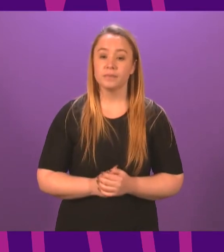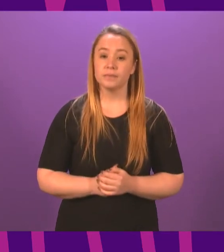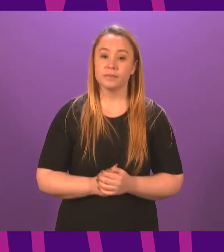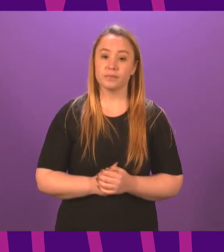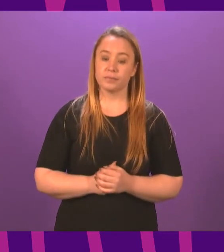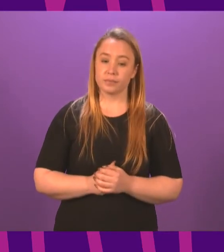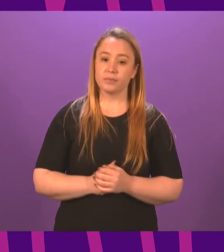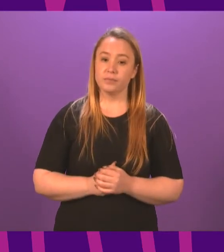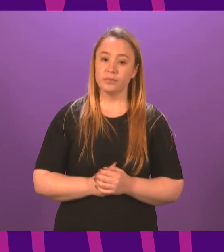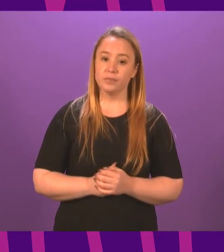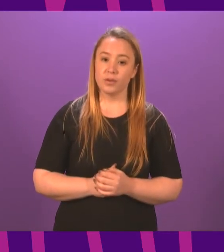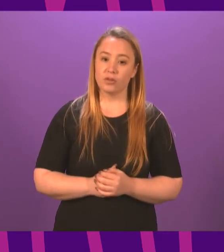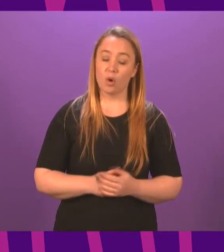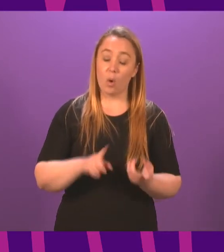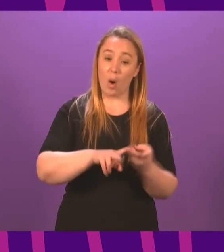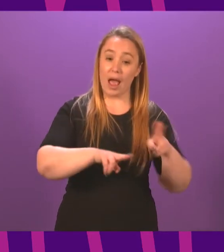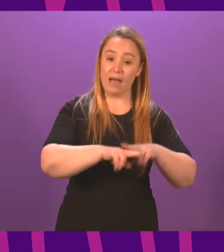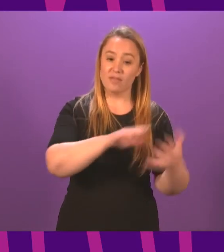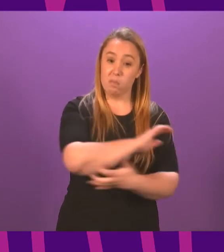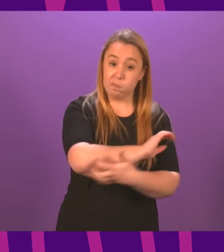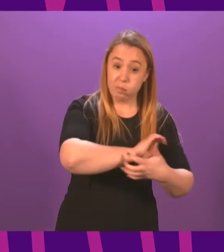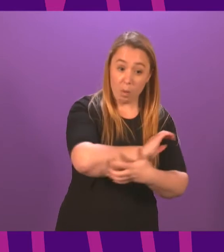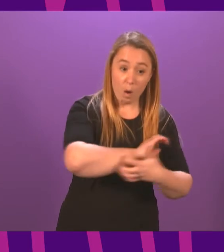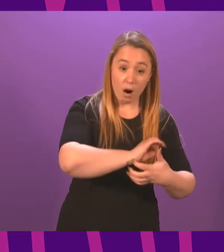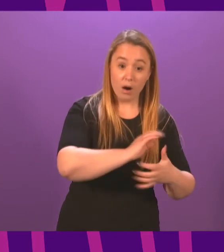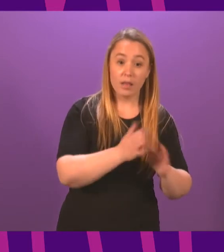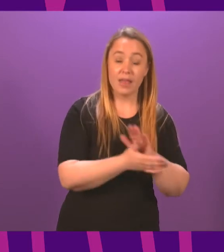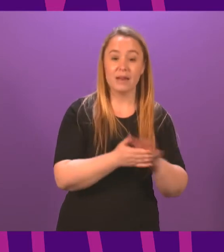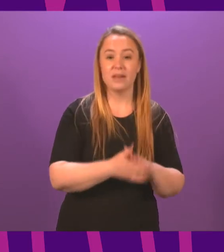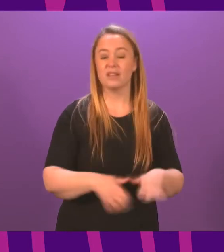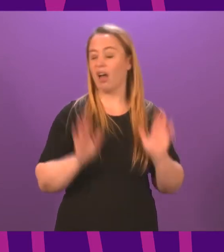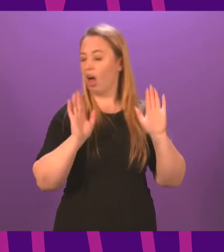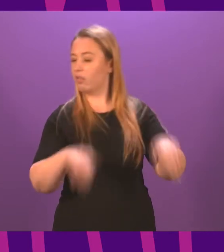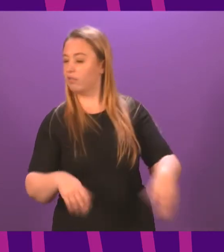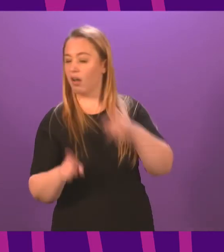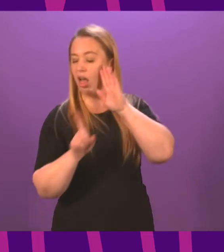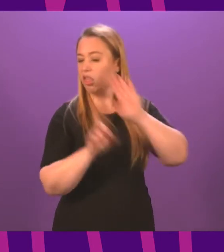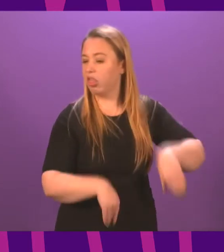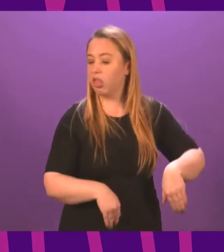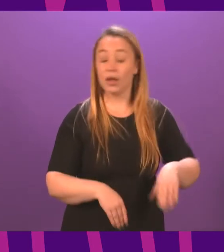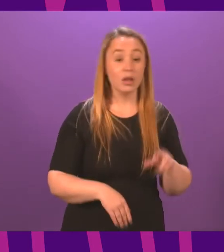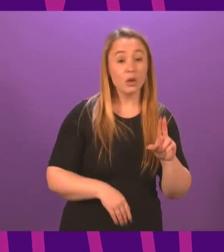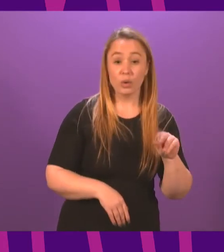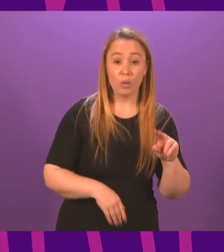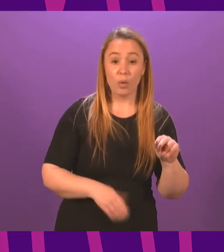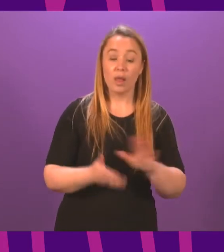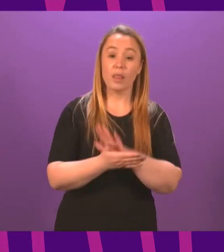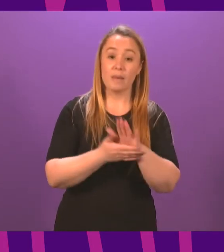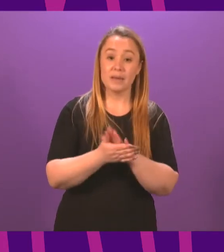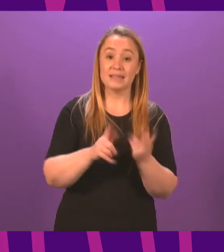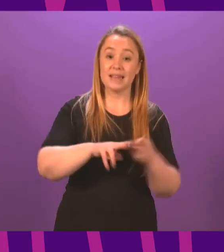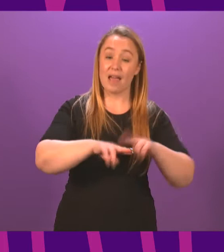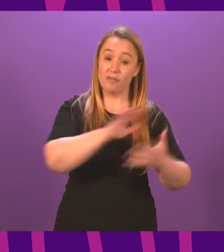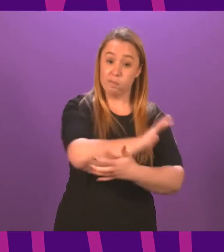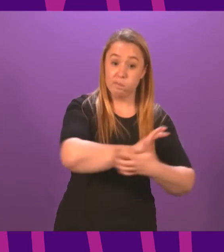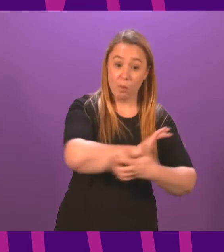case of the poorer you are, the more wayward or feckless you are. It is that you are more likely to be living